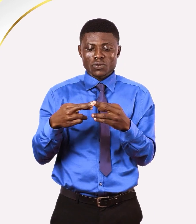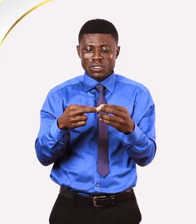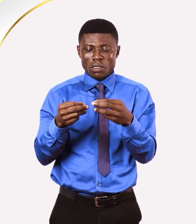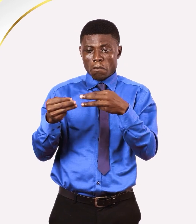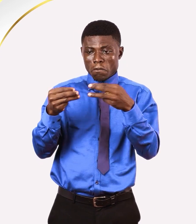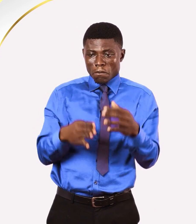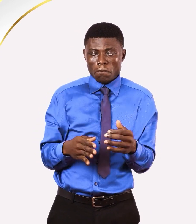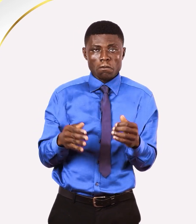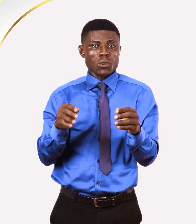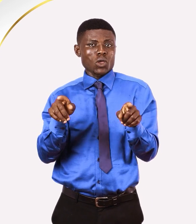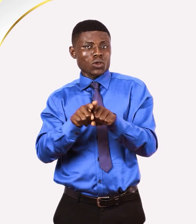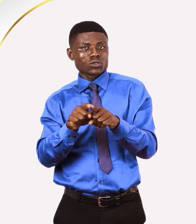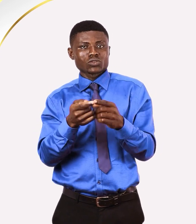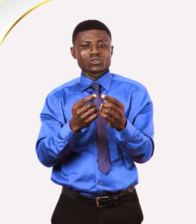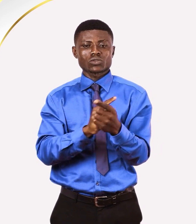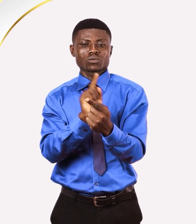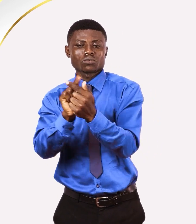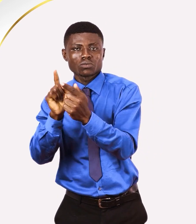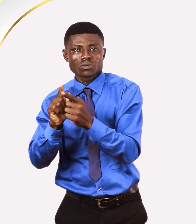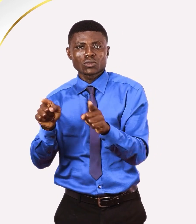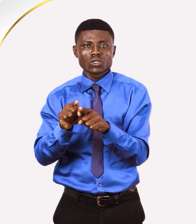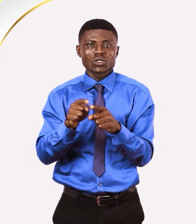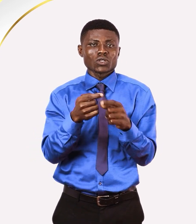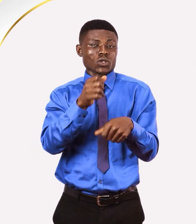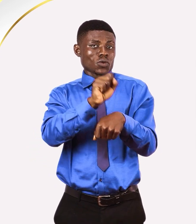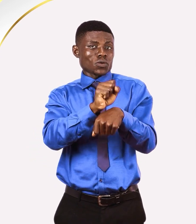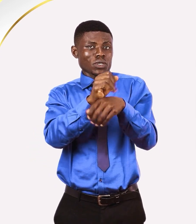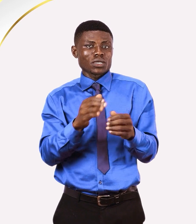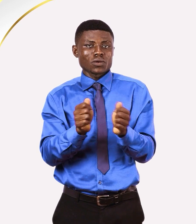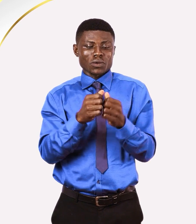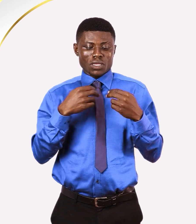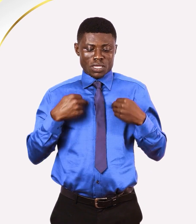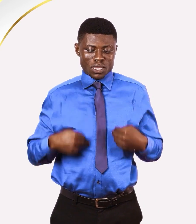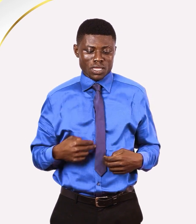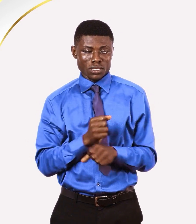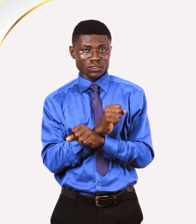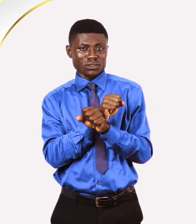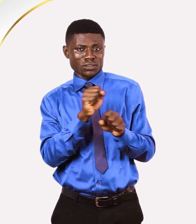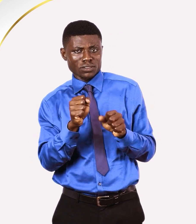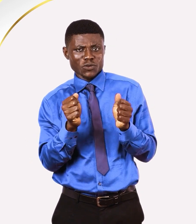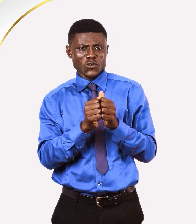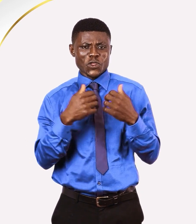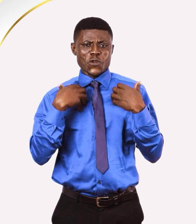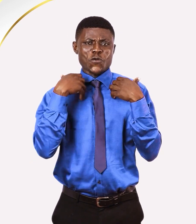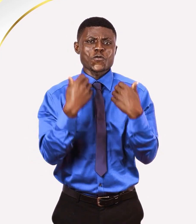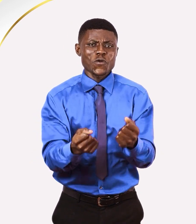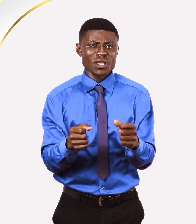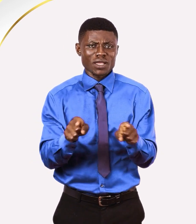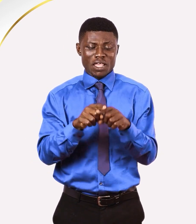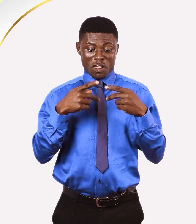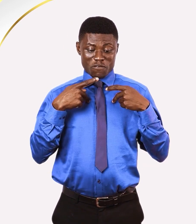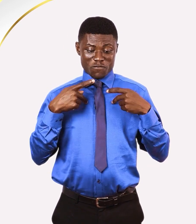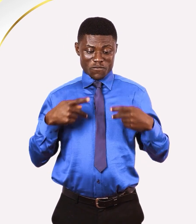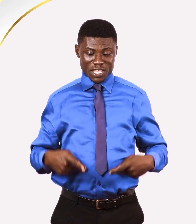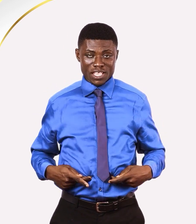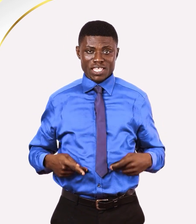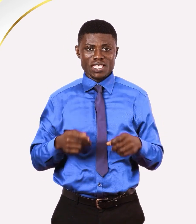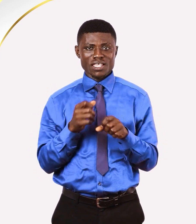relations management and engagement, employees' health, safety and wellness,